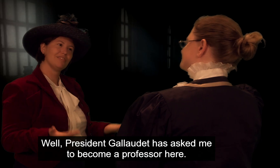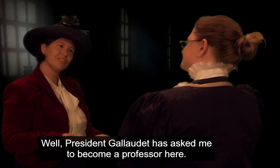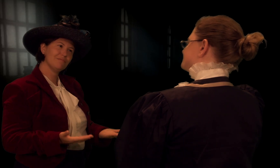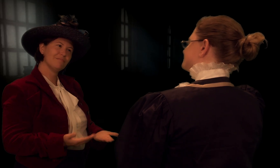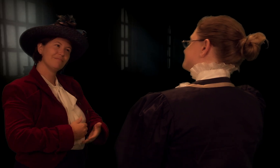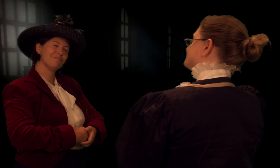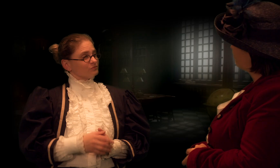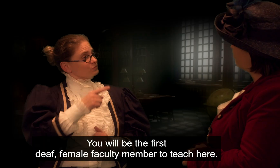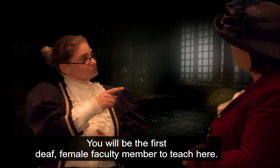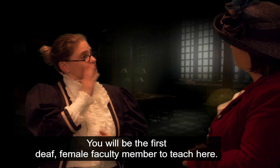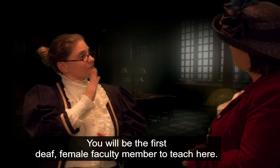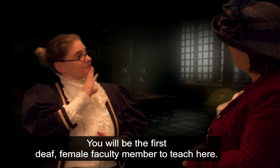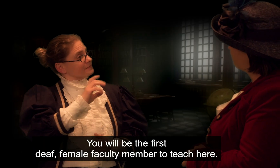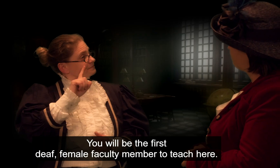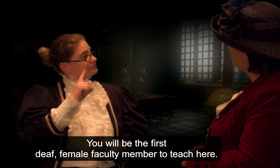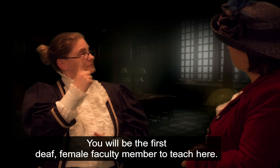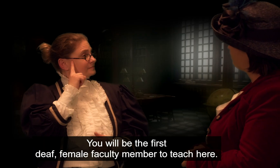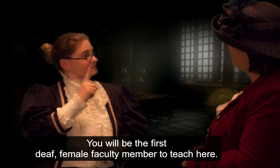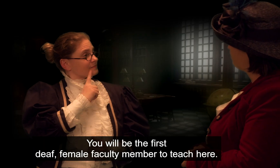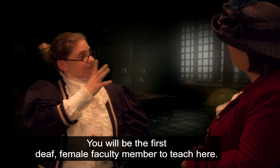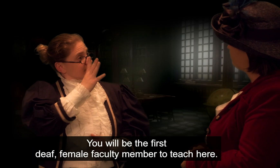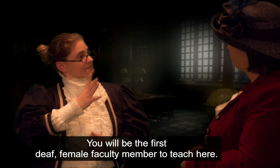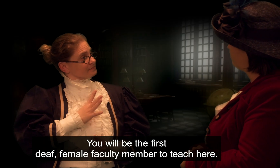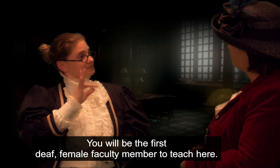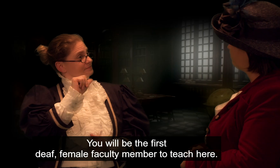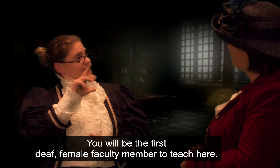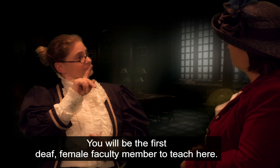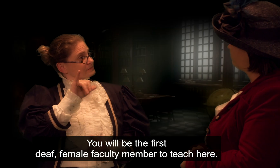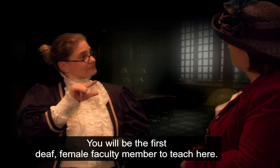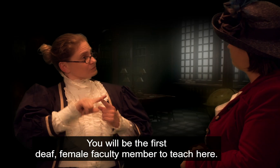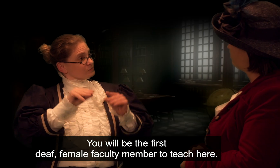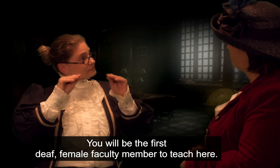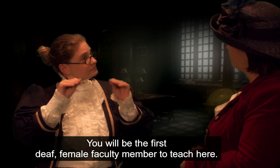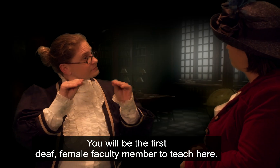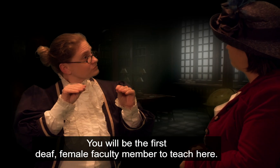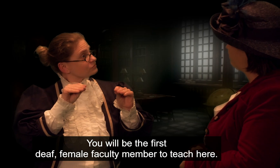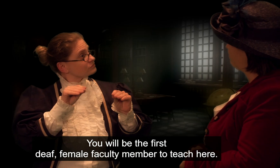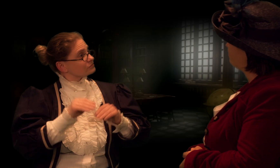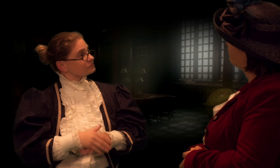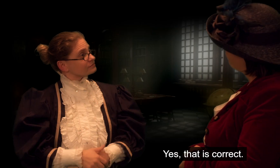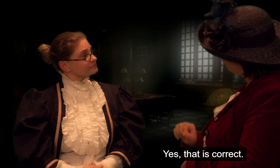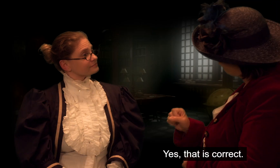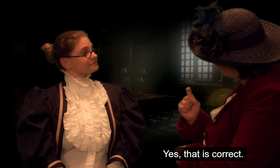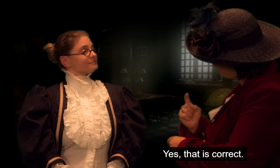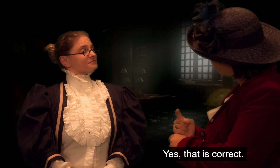here. You will be the first deaf female faculty member to teach here. Yes, that is